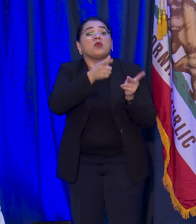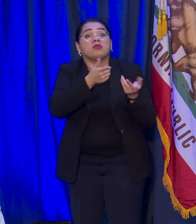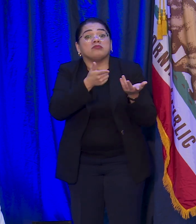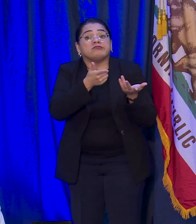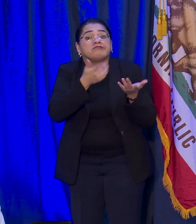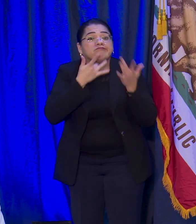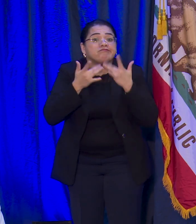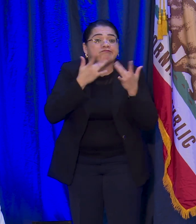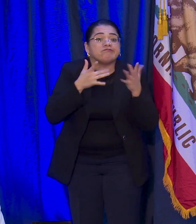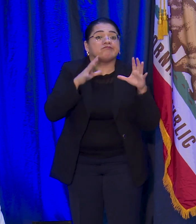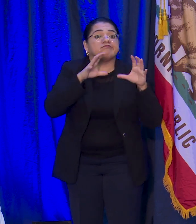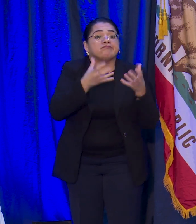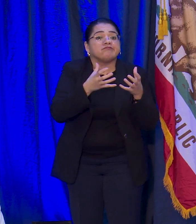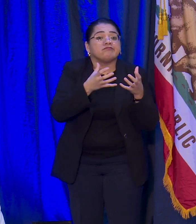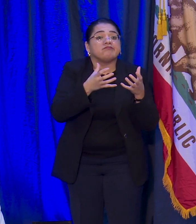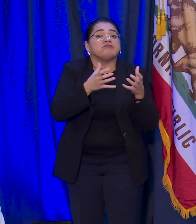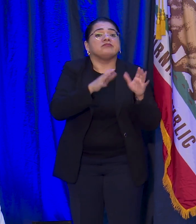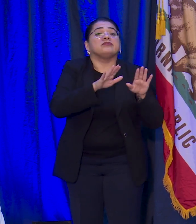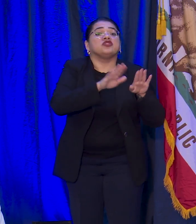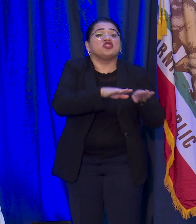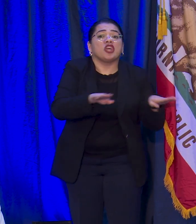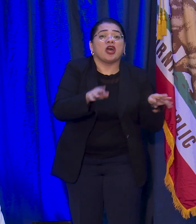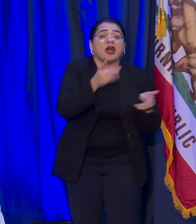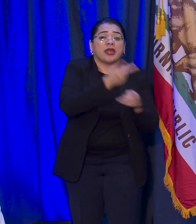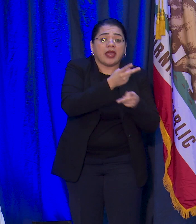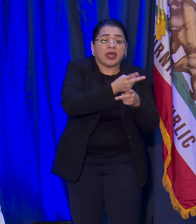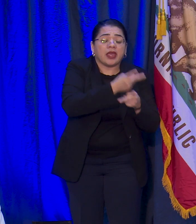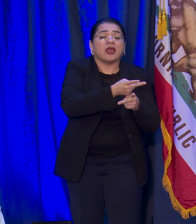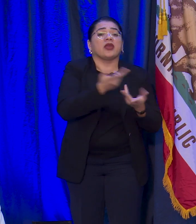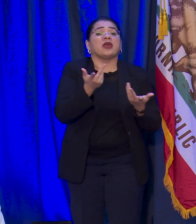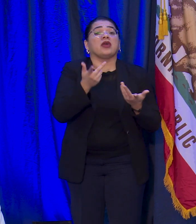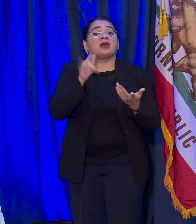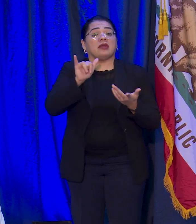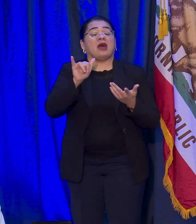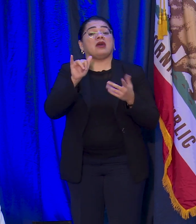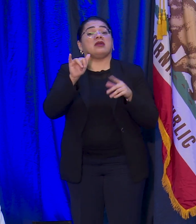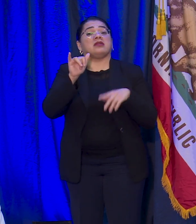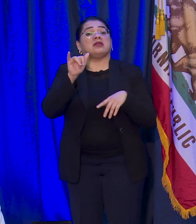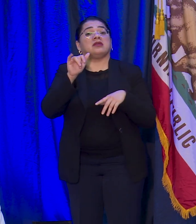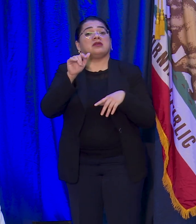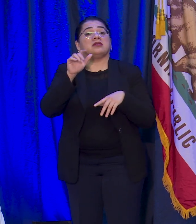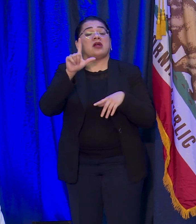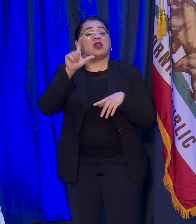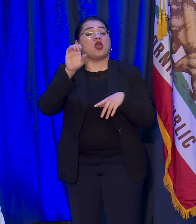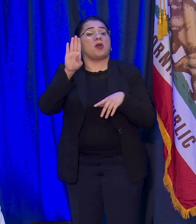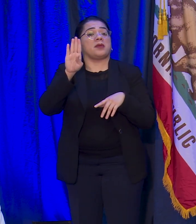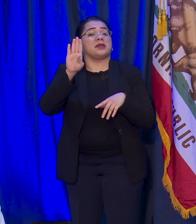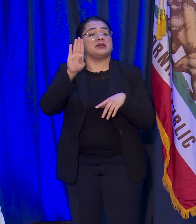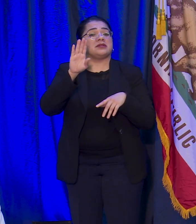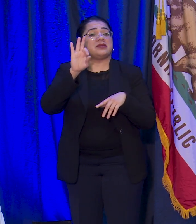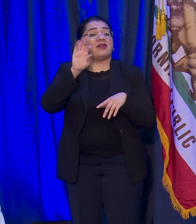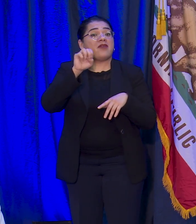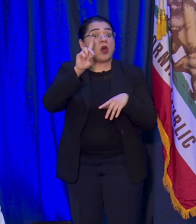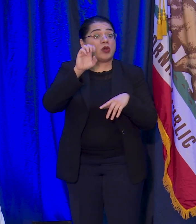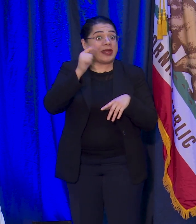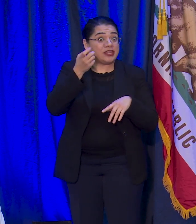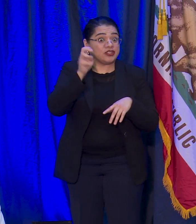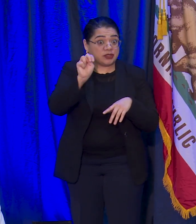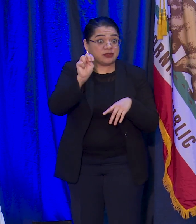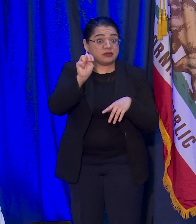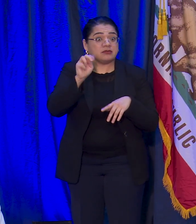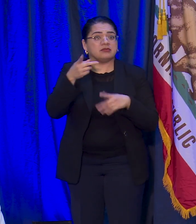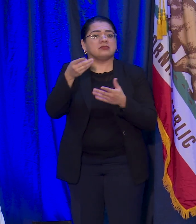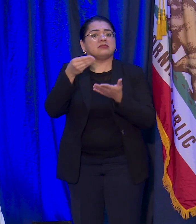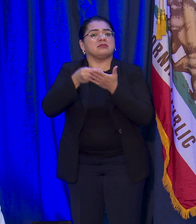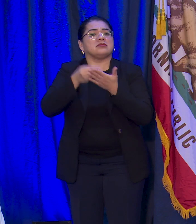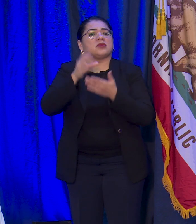Foundation of Long Beach, partnering with the City of Long Beach, have launched the Coronavirus Relief Fund,